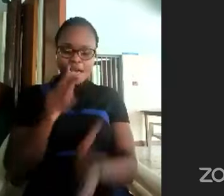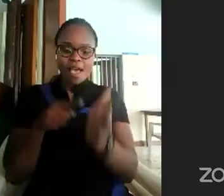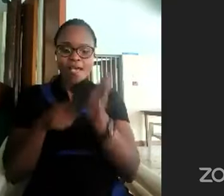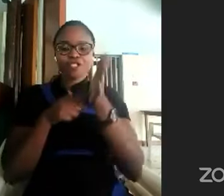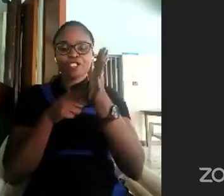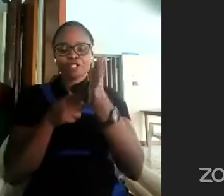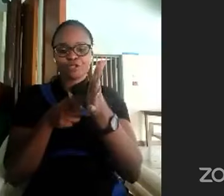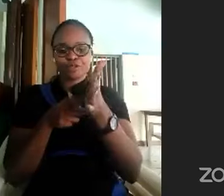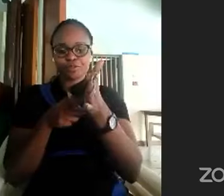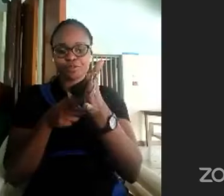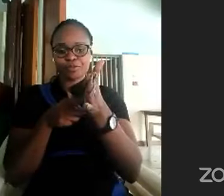Yeah, well,